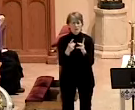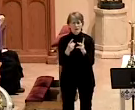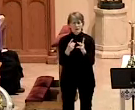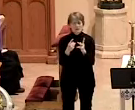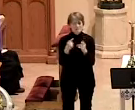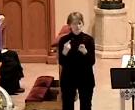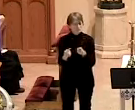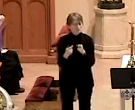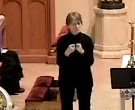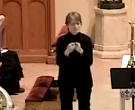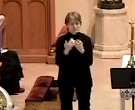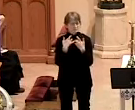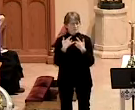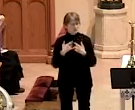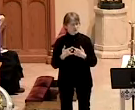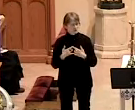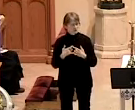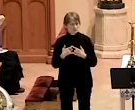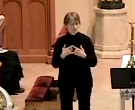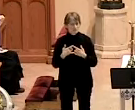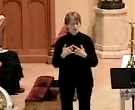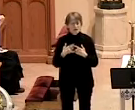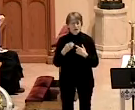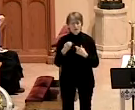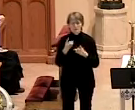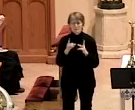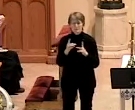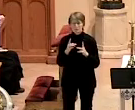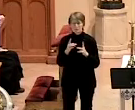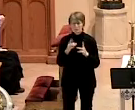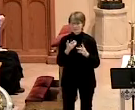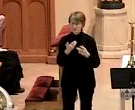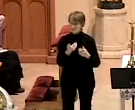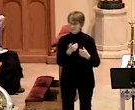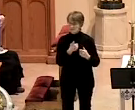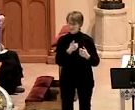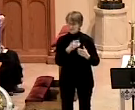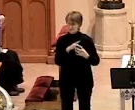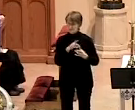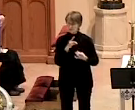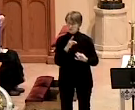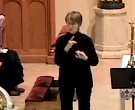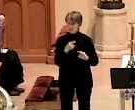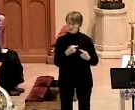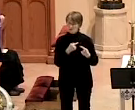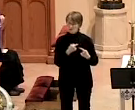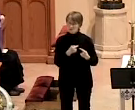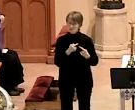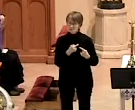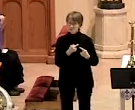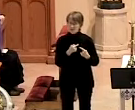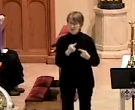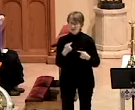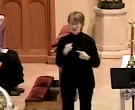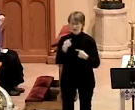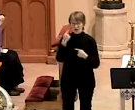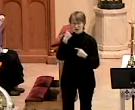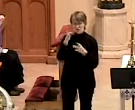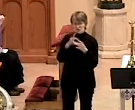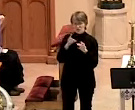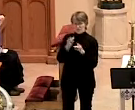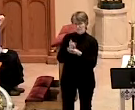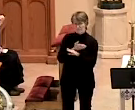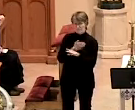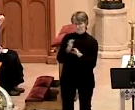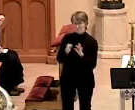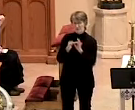depression. I would say even those who are having spiritual struggles. I heard a story right before